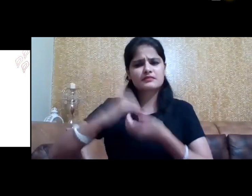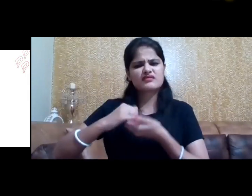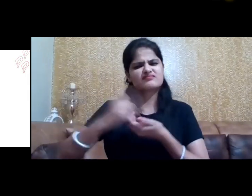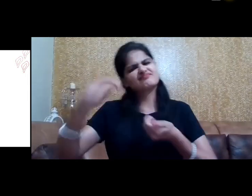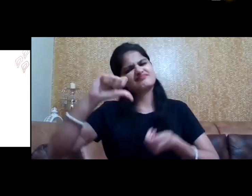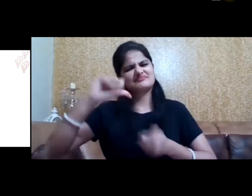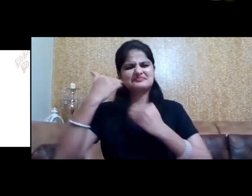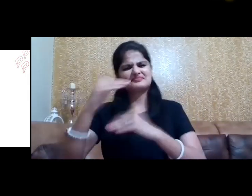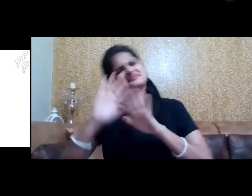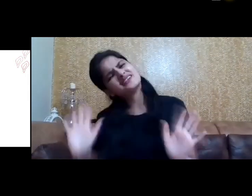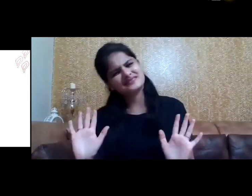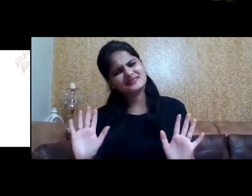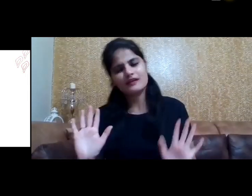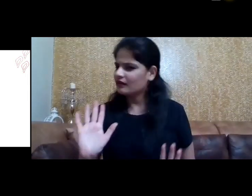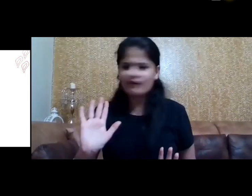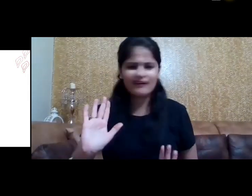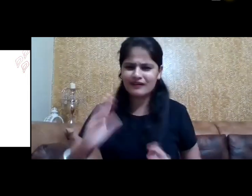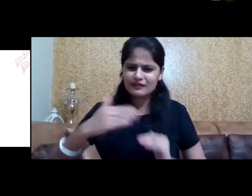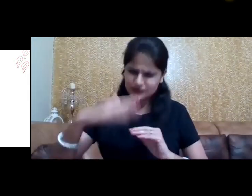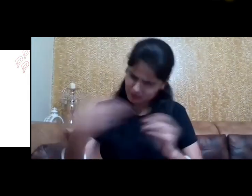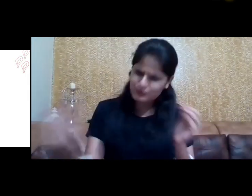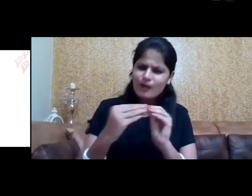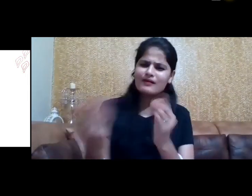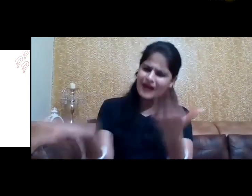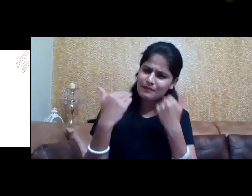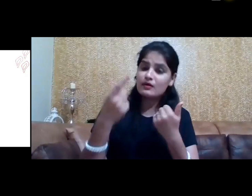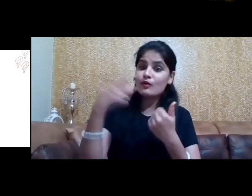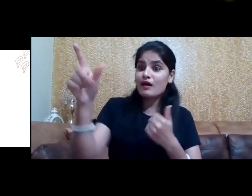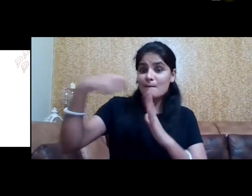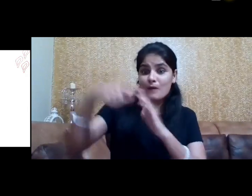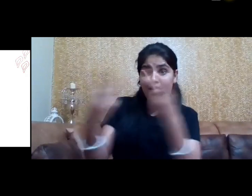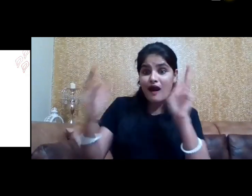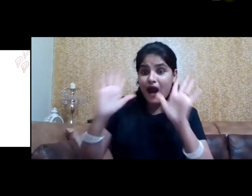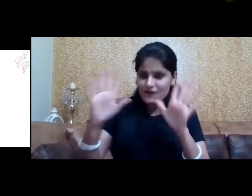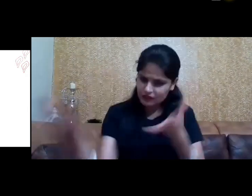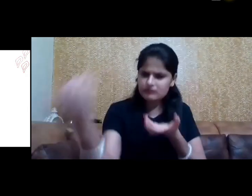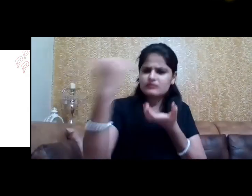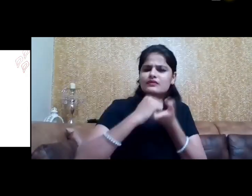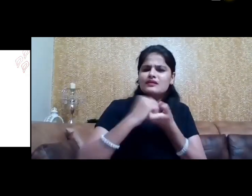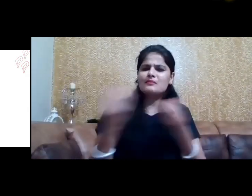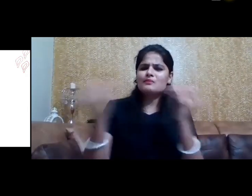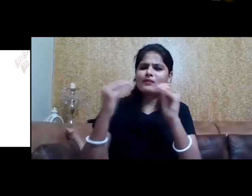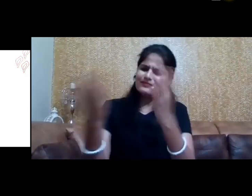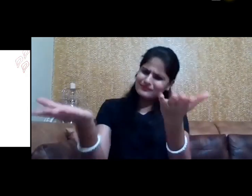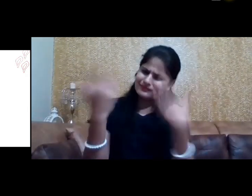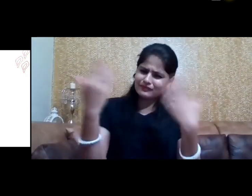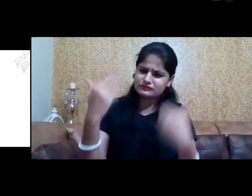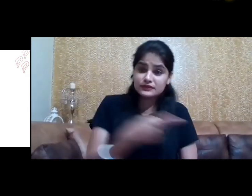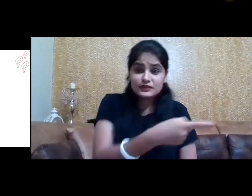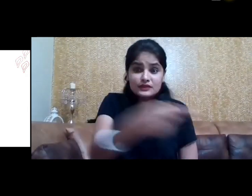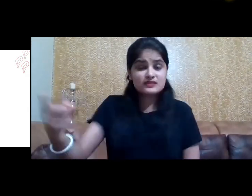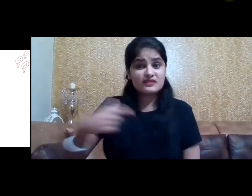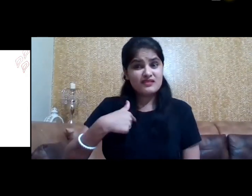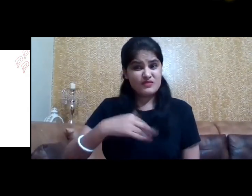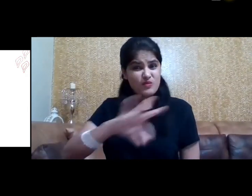have 9 partners. Do you think those 9 partners are enough? No, or maybe do you think there are more partners that should be